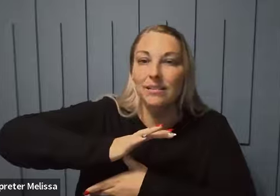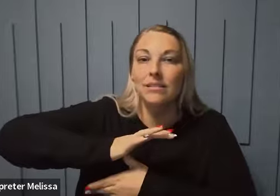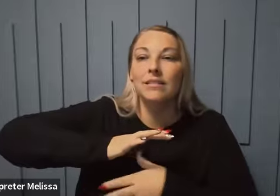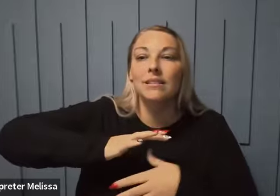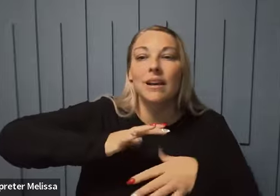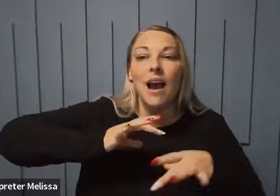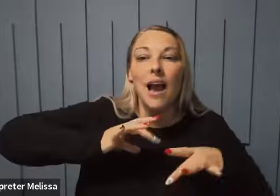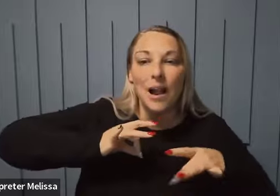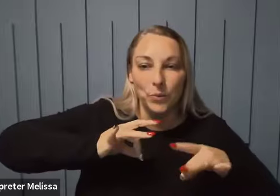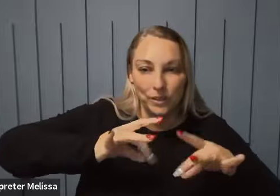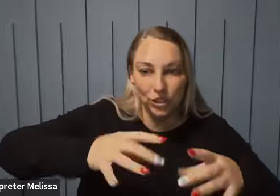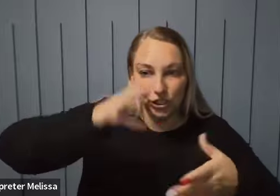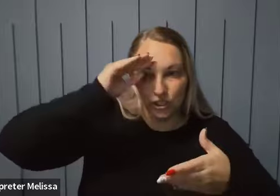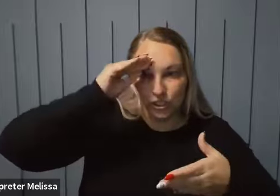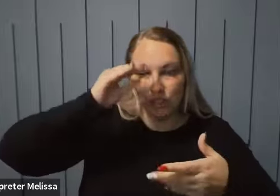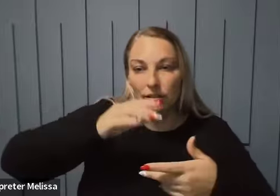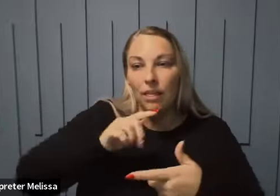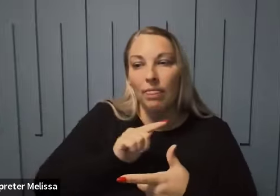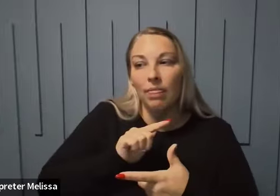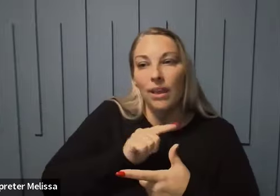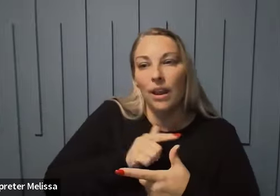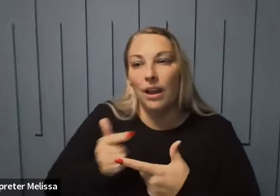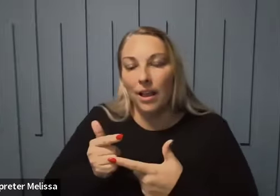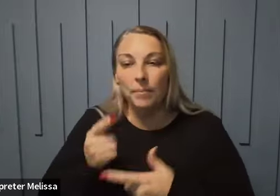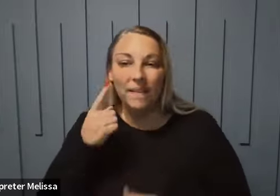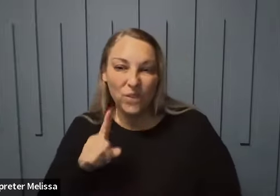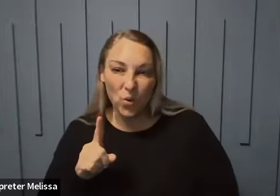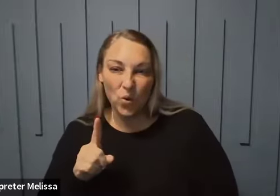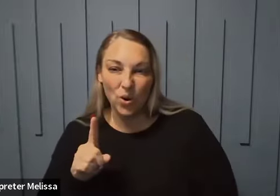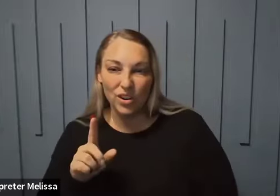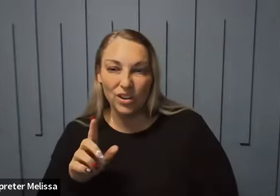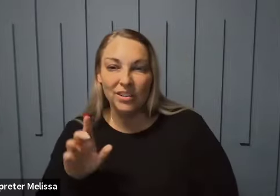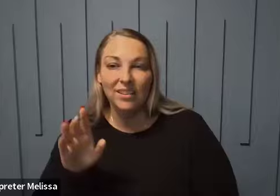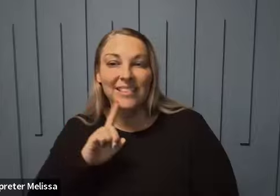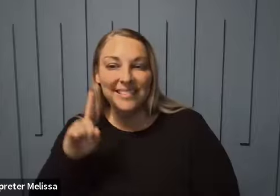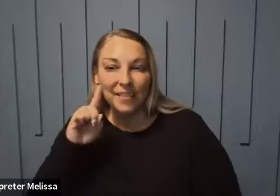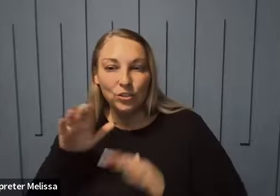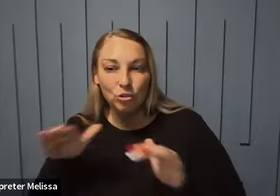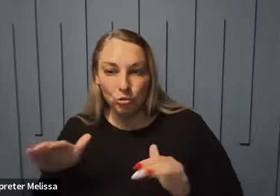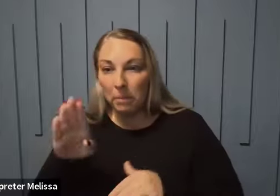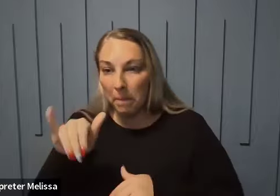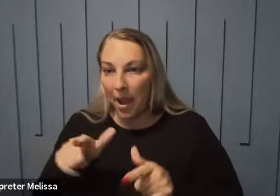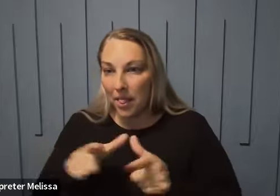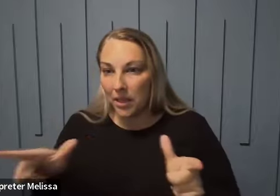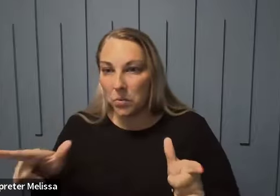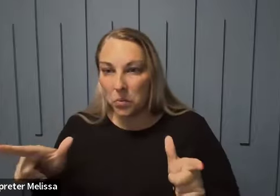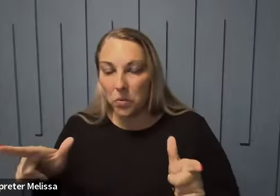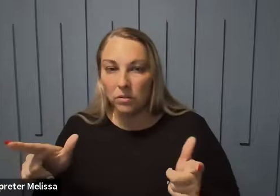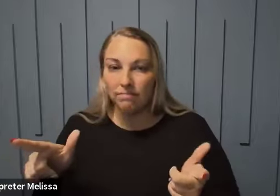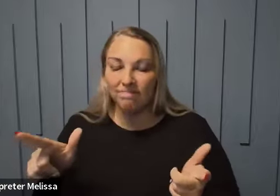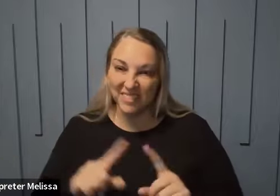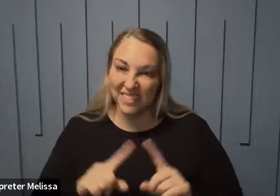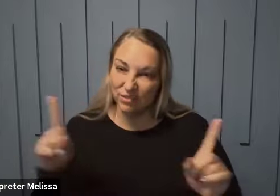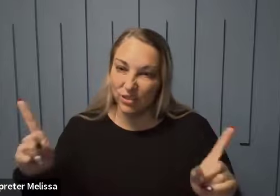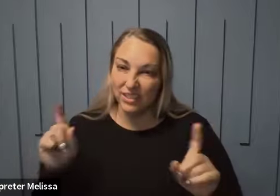form. But for the bilingual deaf child, it's a little different, right? So they can learn. Now, this